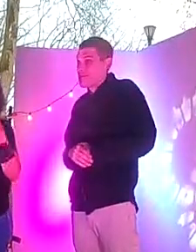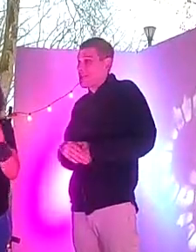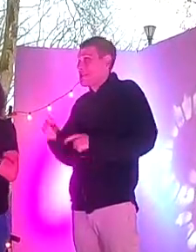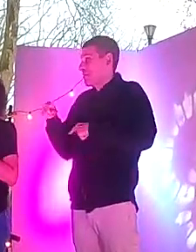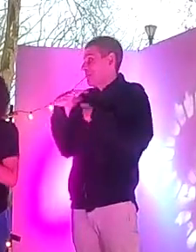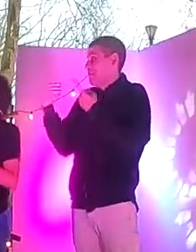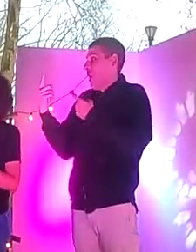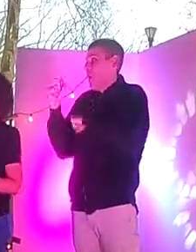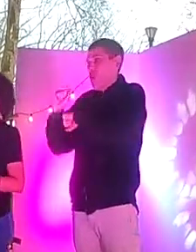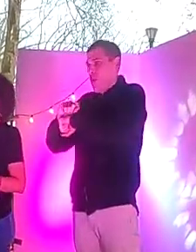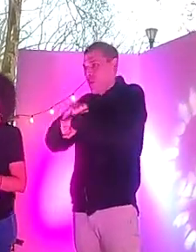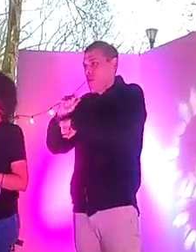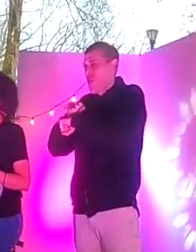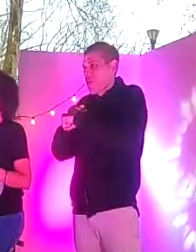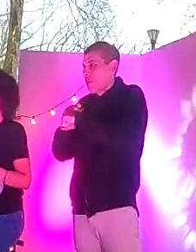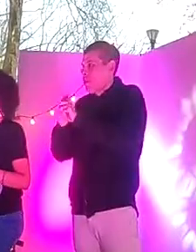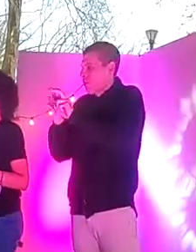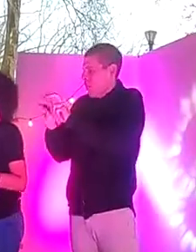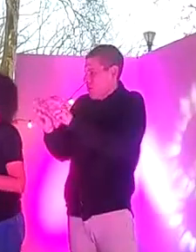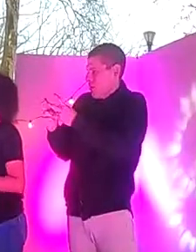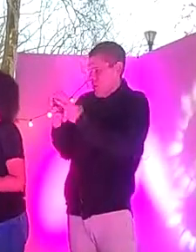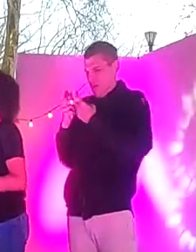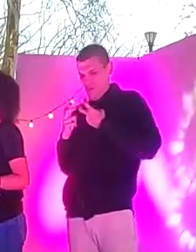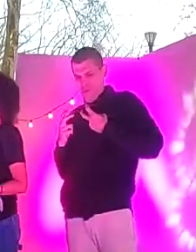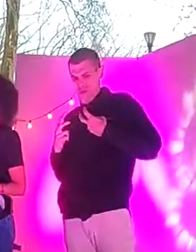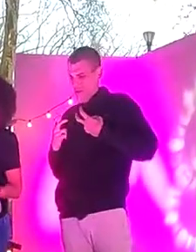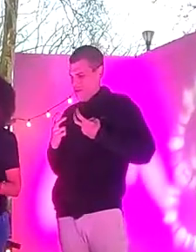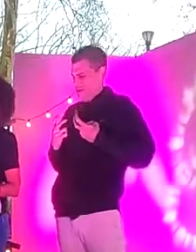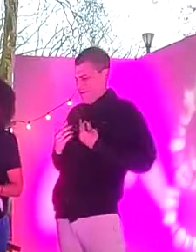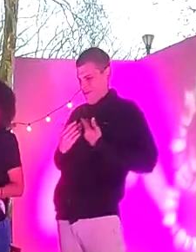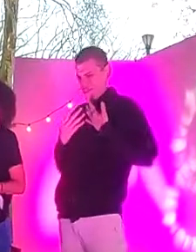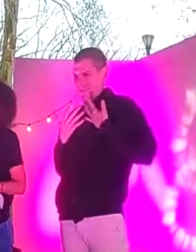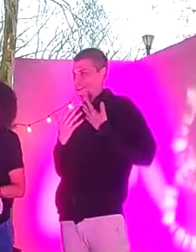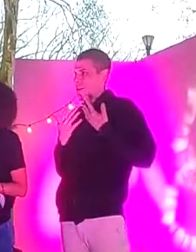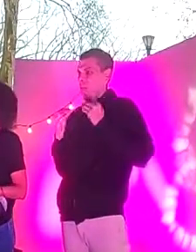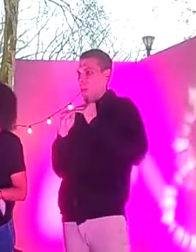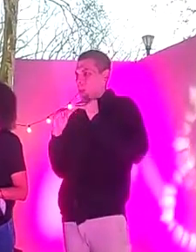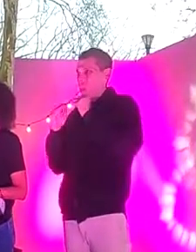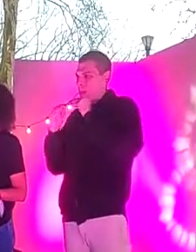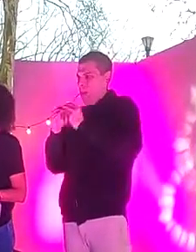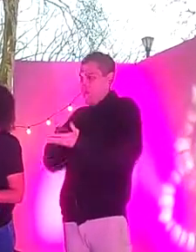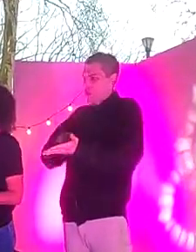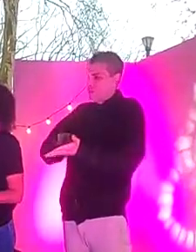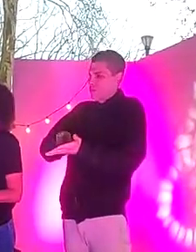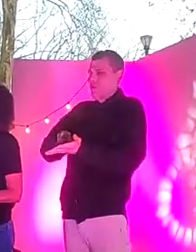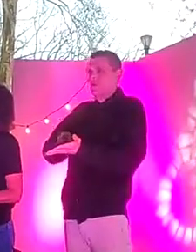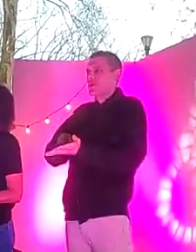continue to dig deeper within myself to show up in such an authentic way.